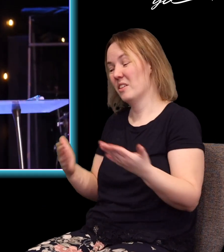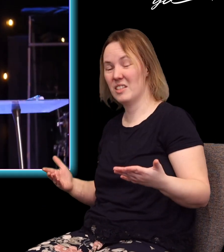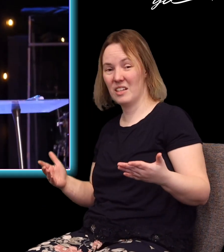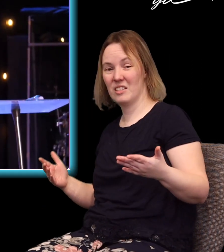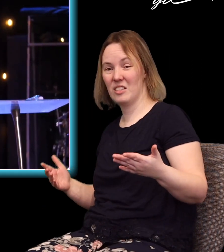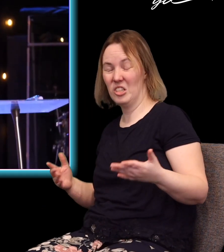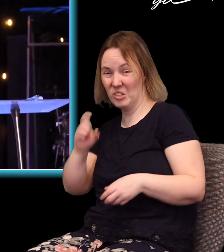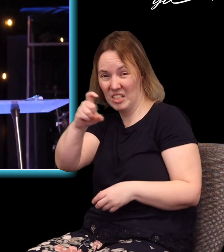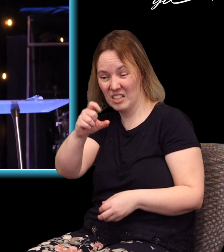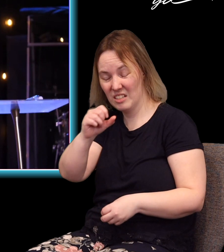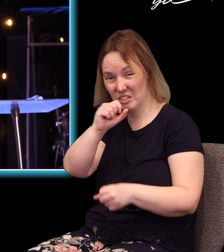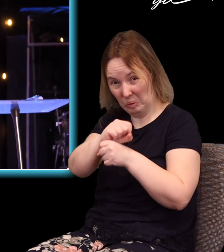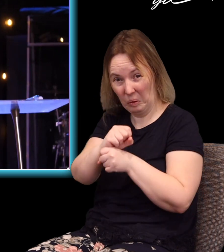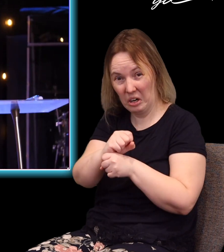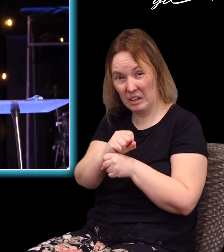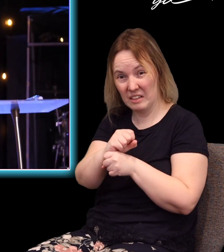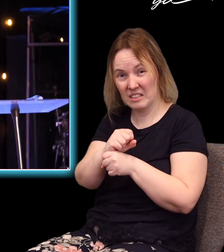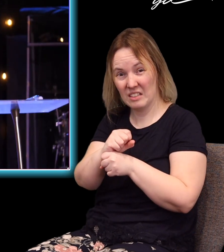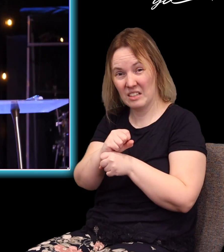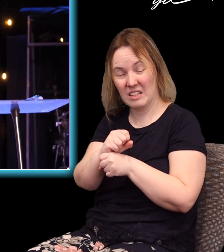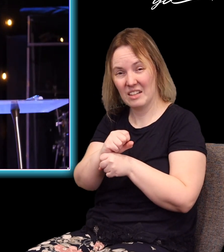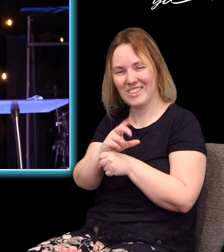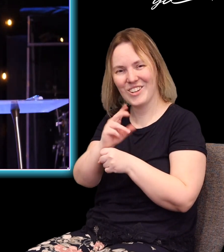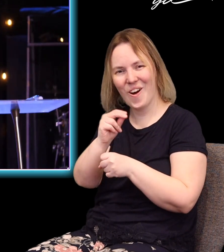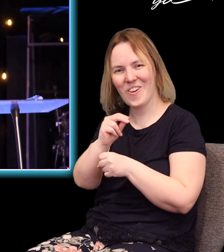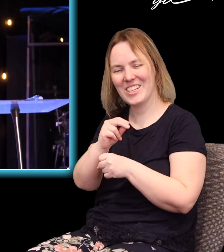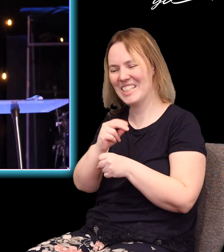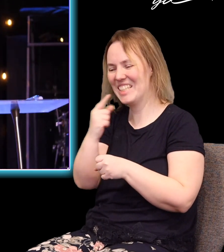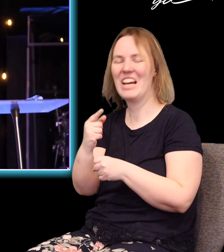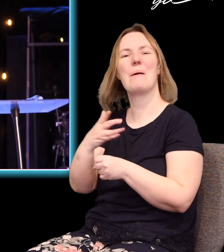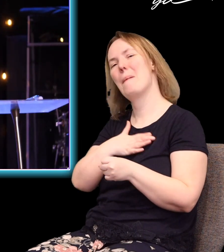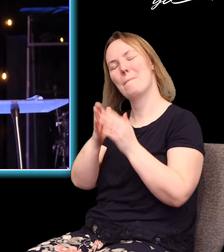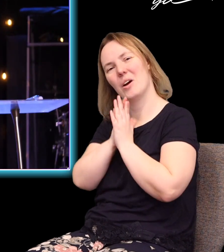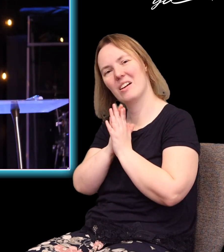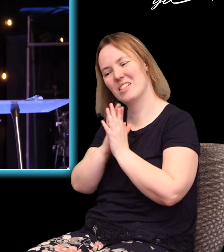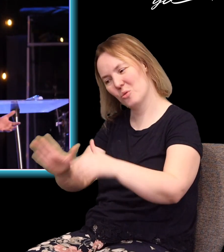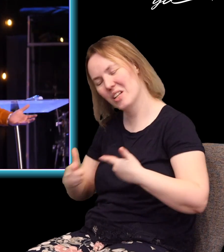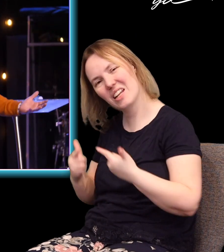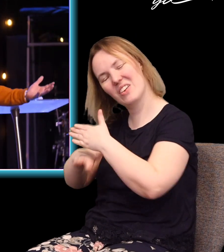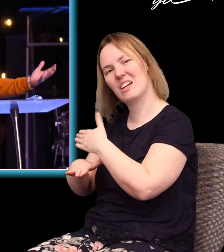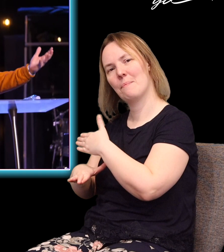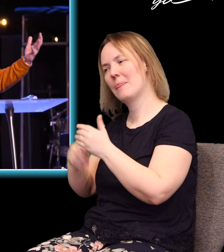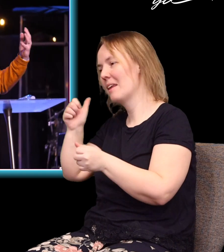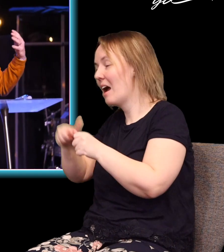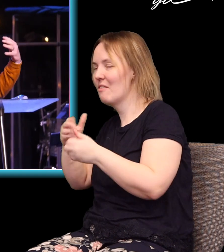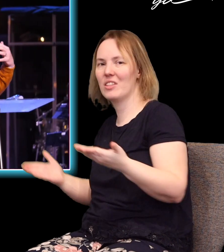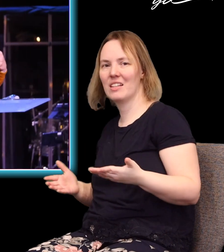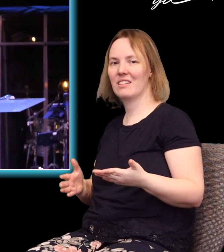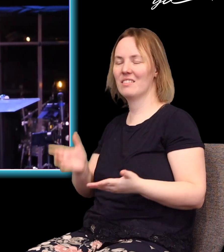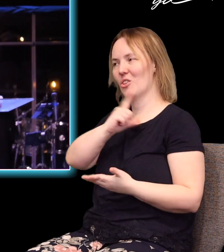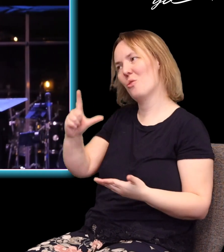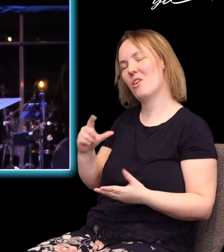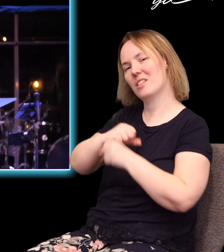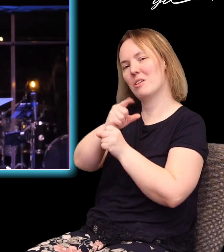to work and live up to it. No. He's saying, my prayer is that you would live in everything the